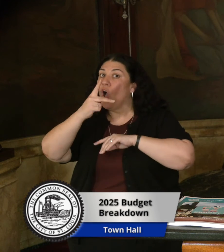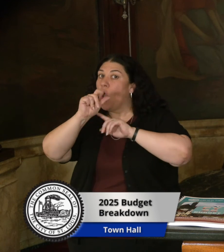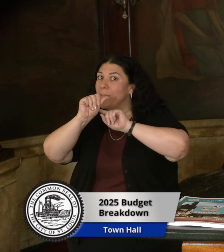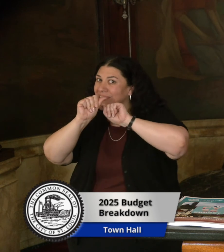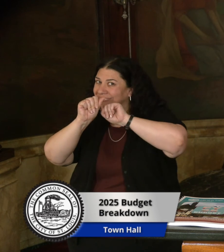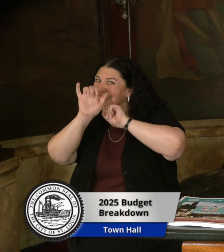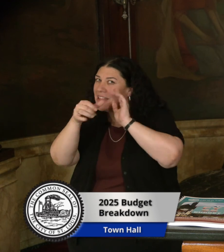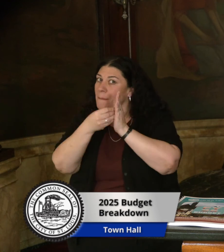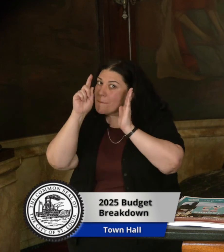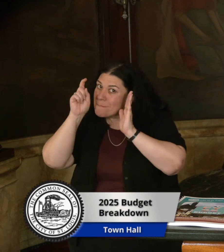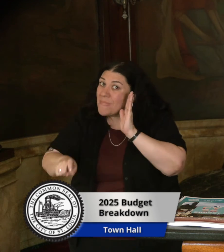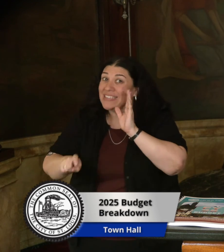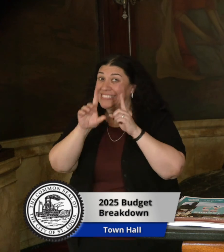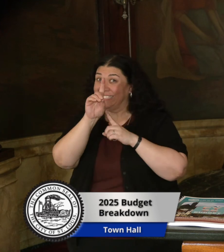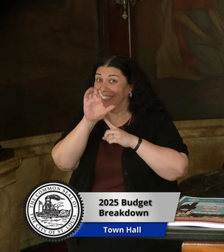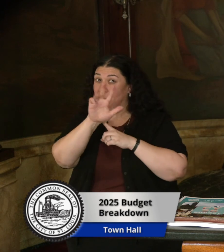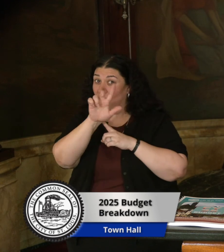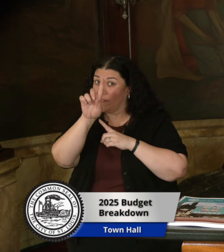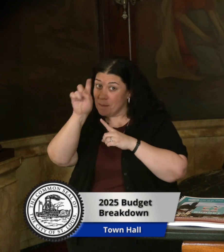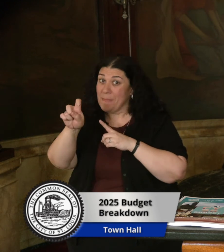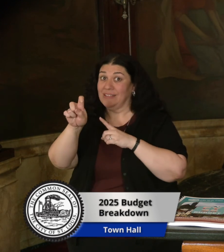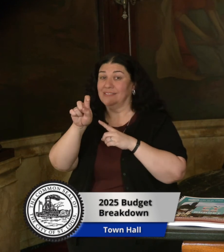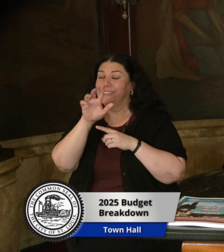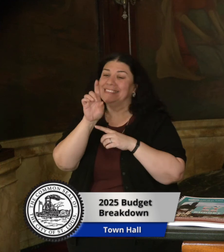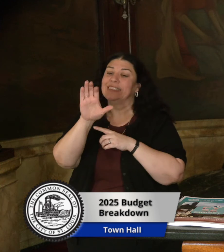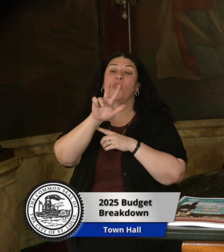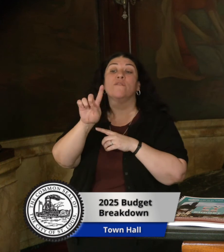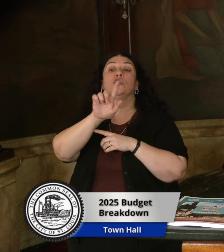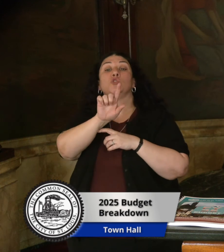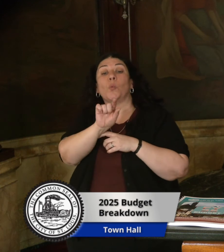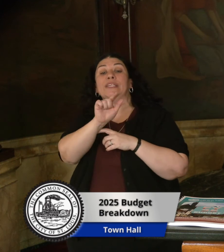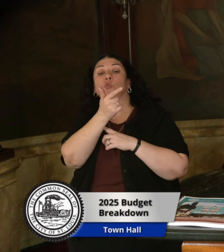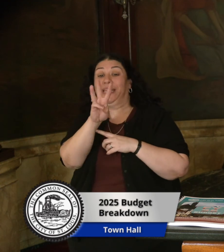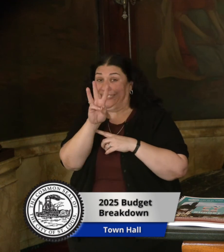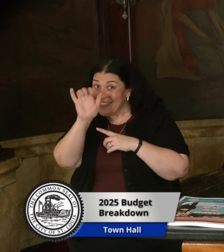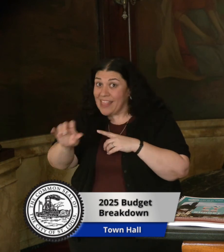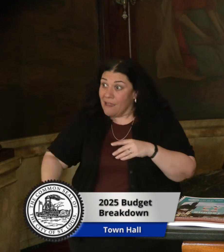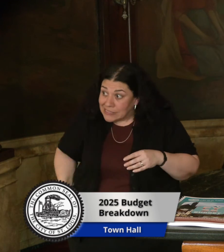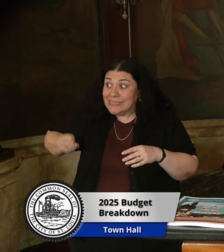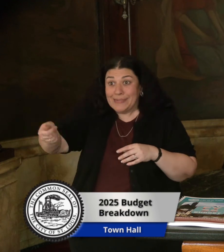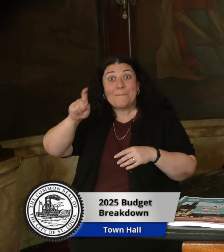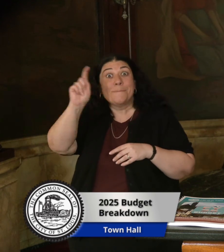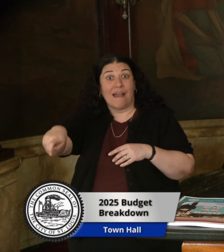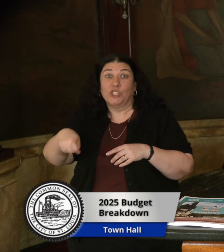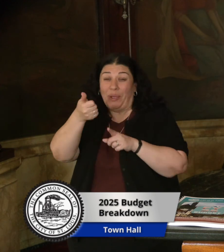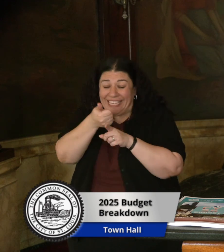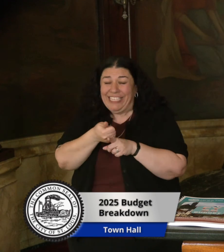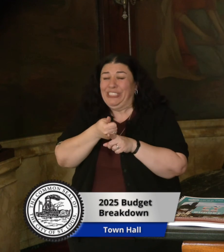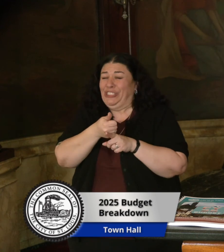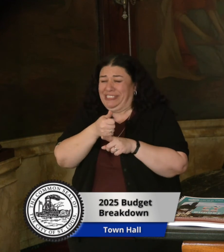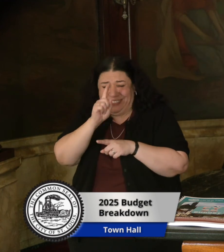money has to be spent by December 31st, 2026. So we are focused on spending every dime of ARPA